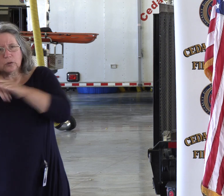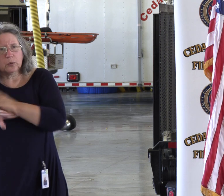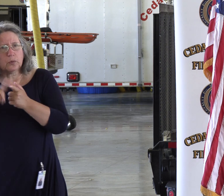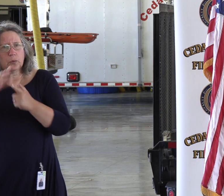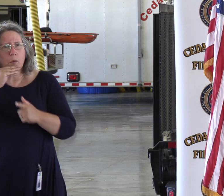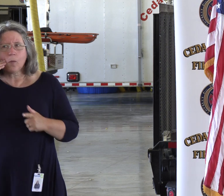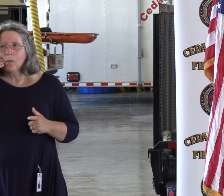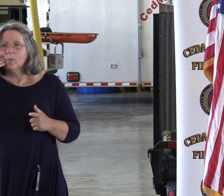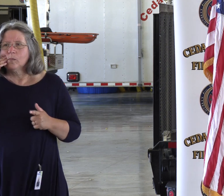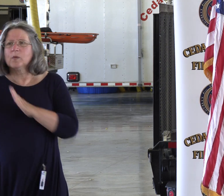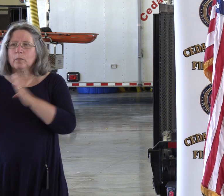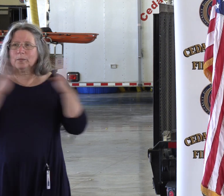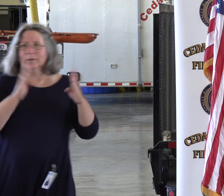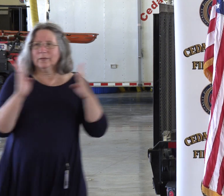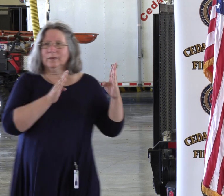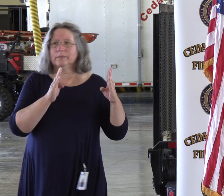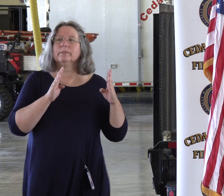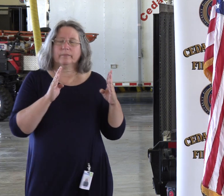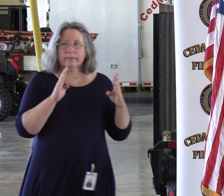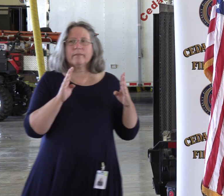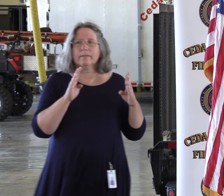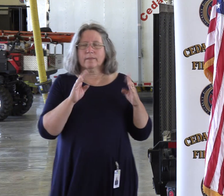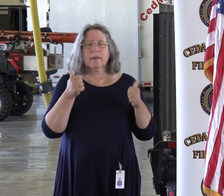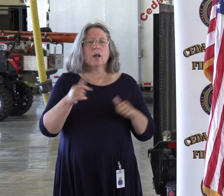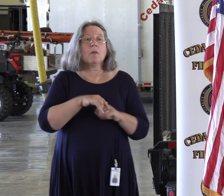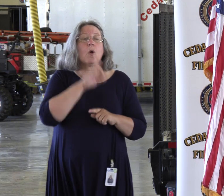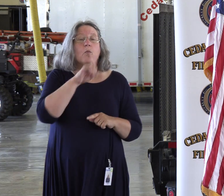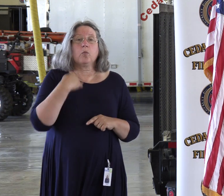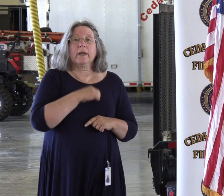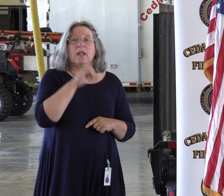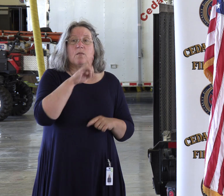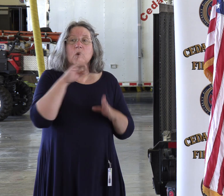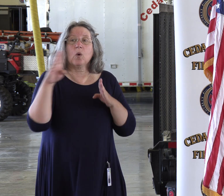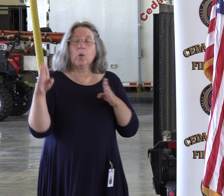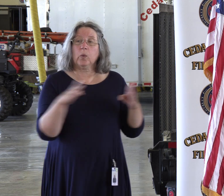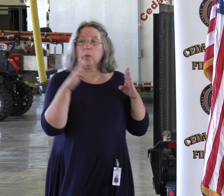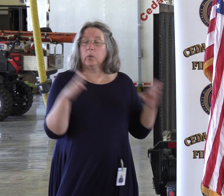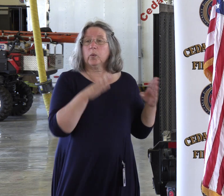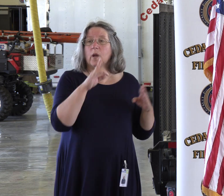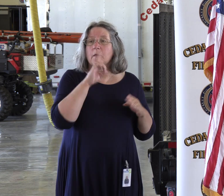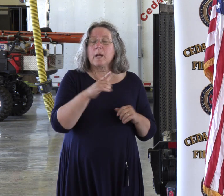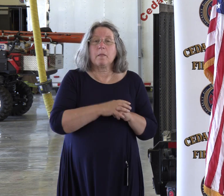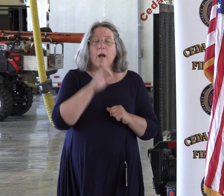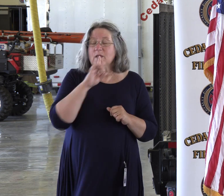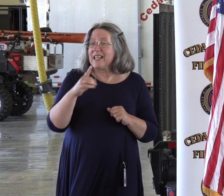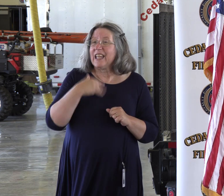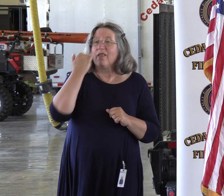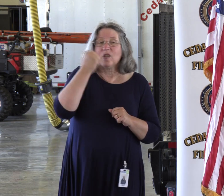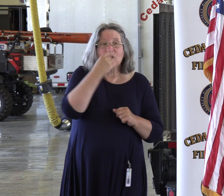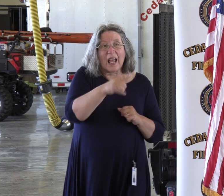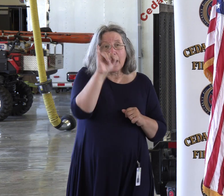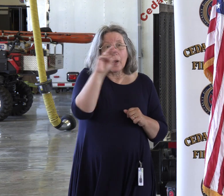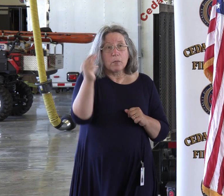very important. We encourage IMON customers to report if their service is down at